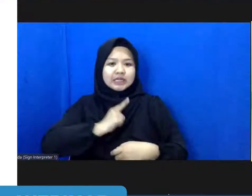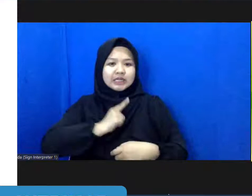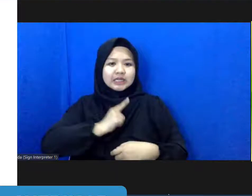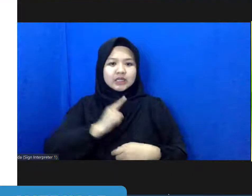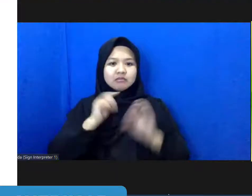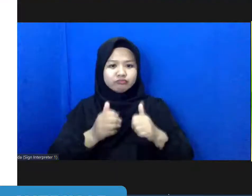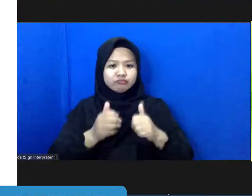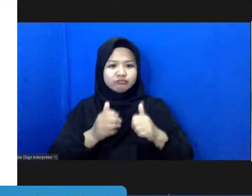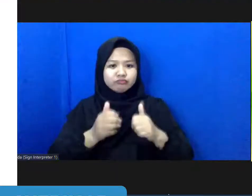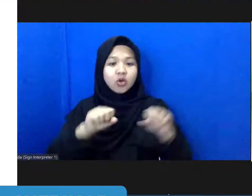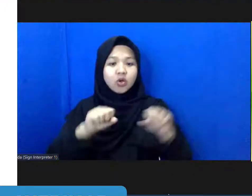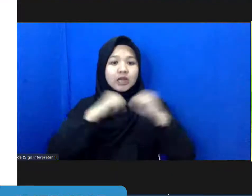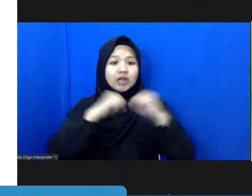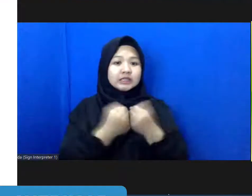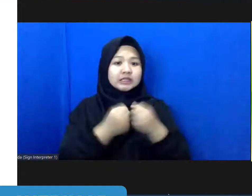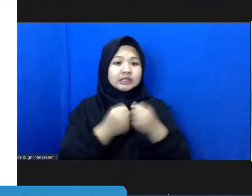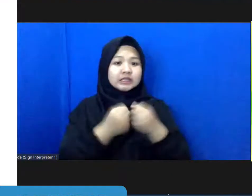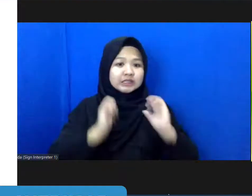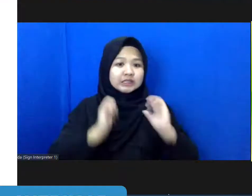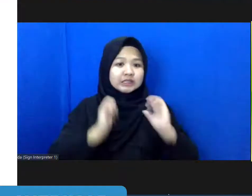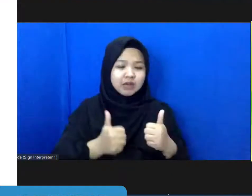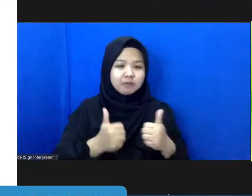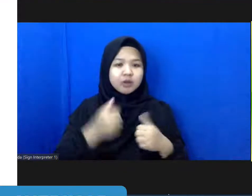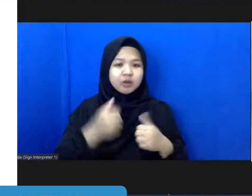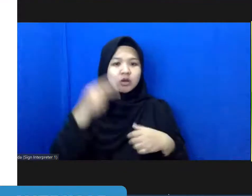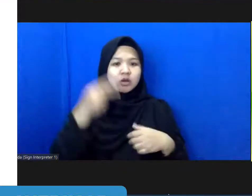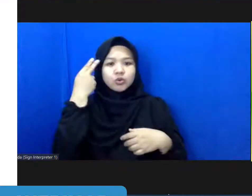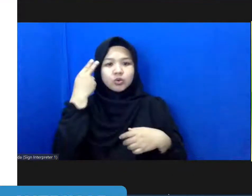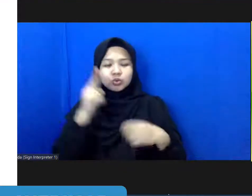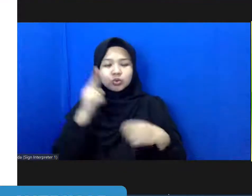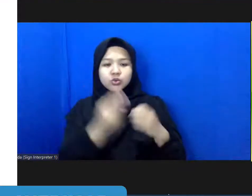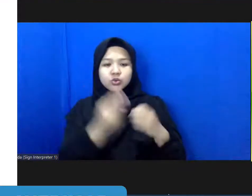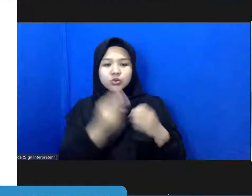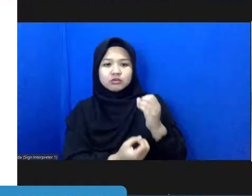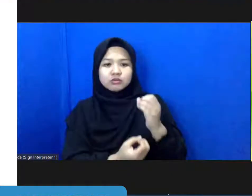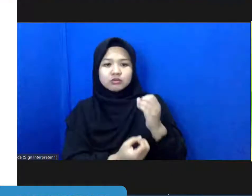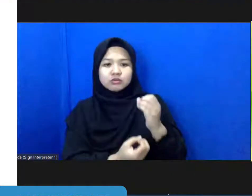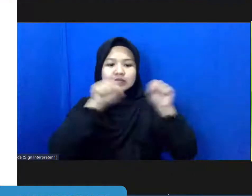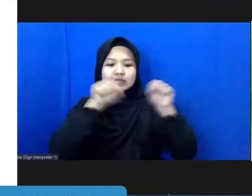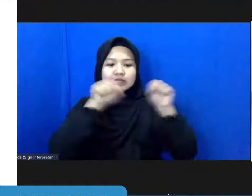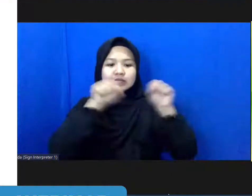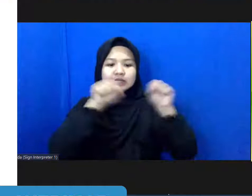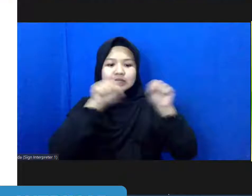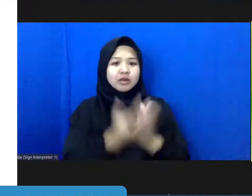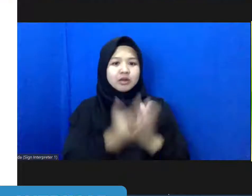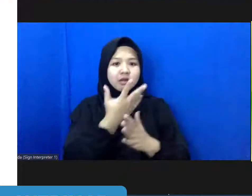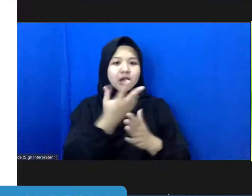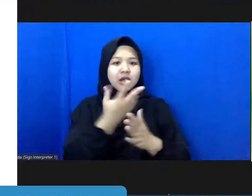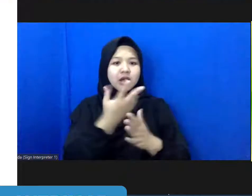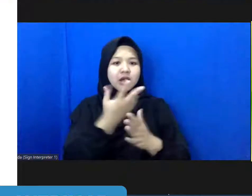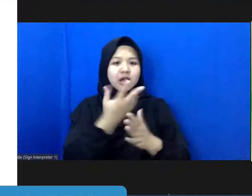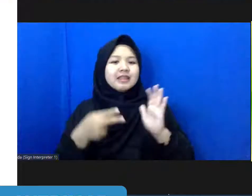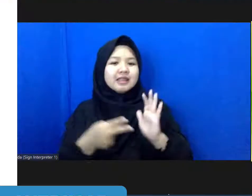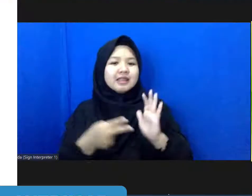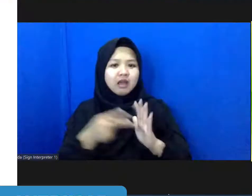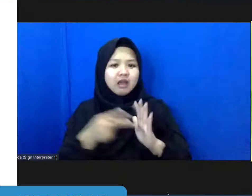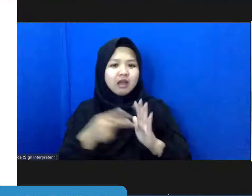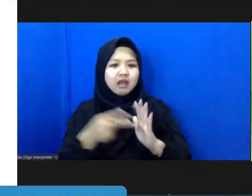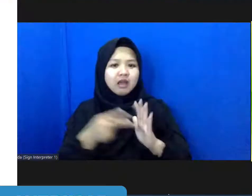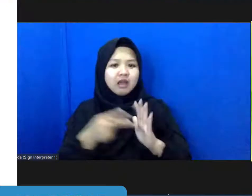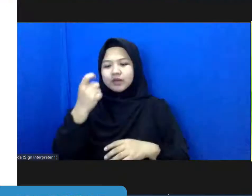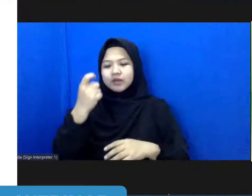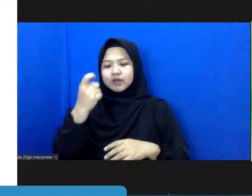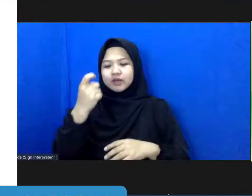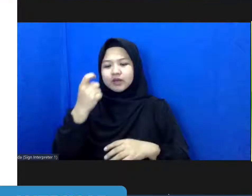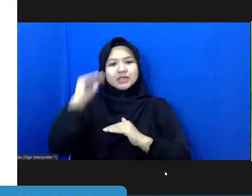your organization with the improved systems, the more actually confident level that you can